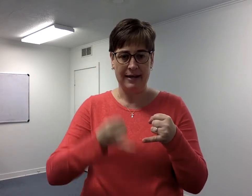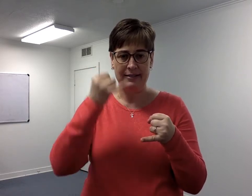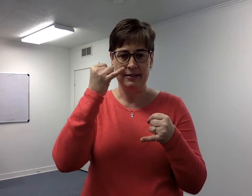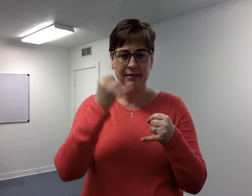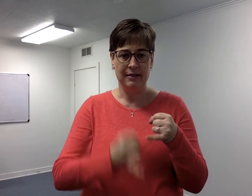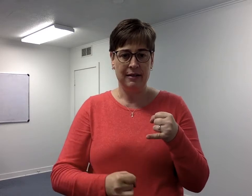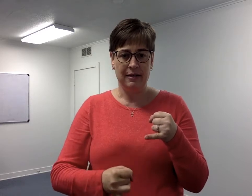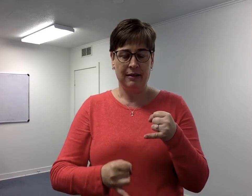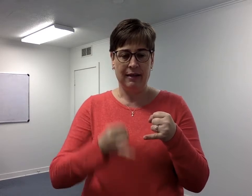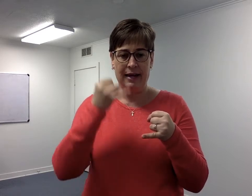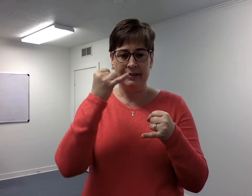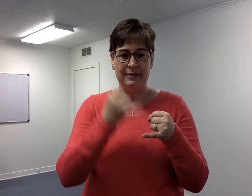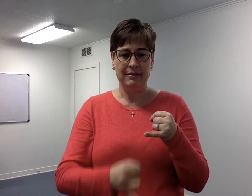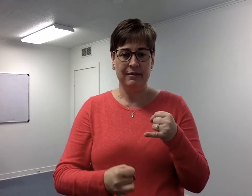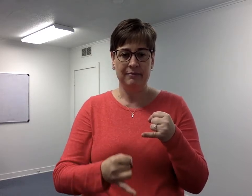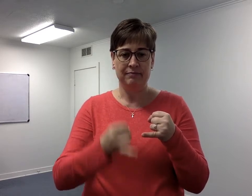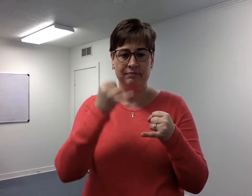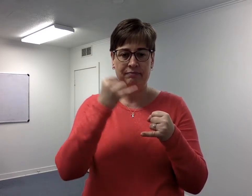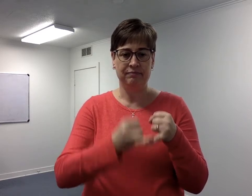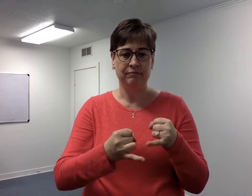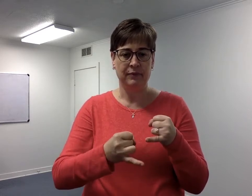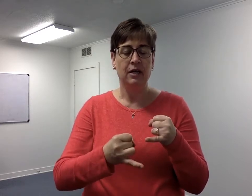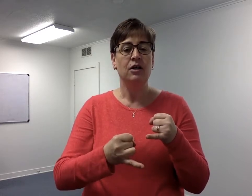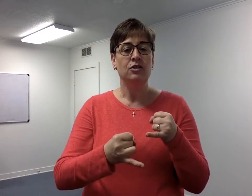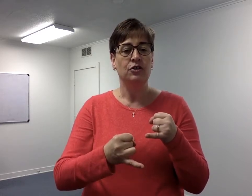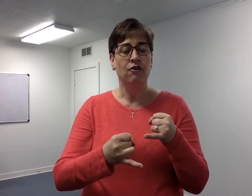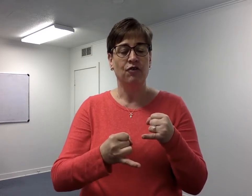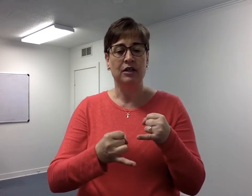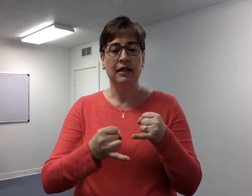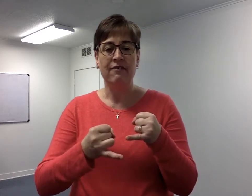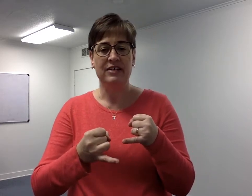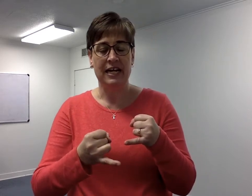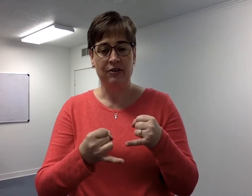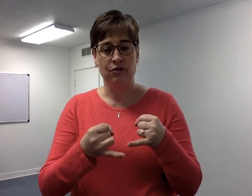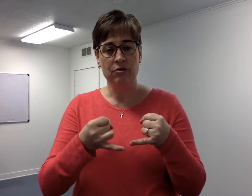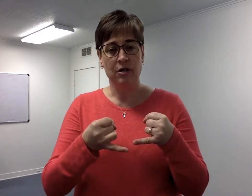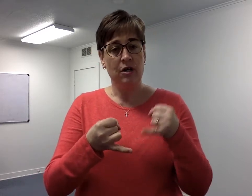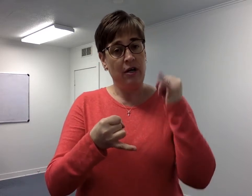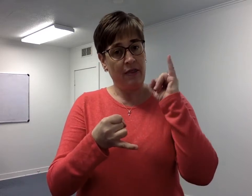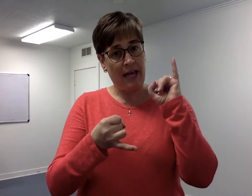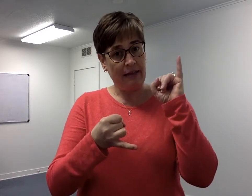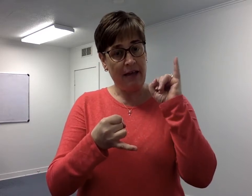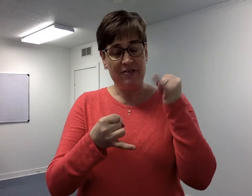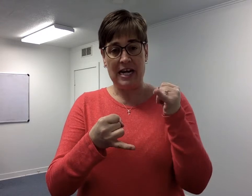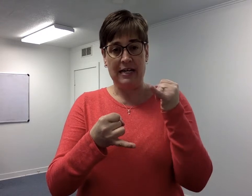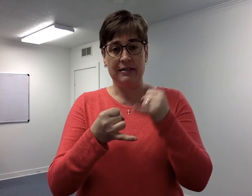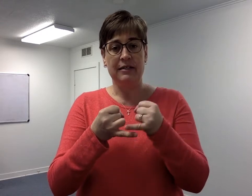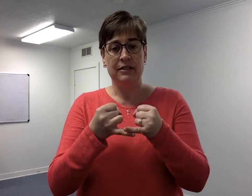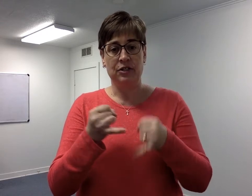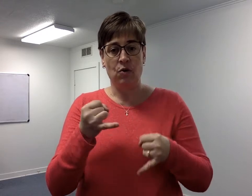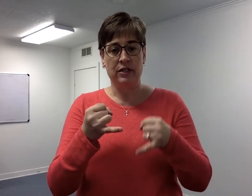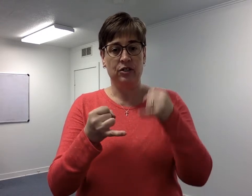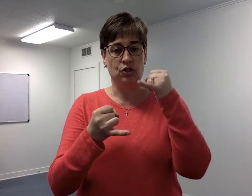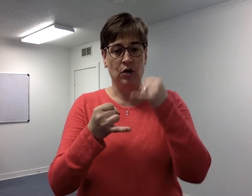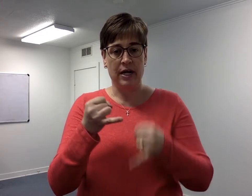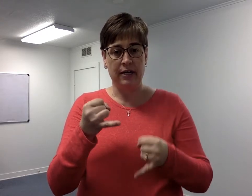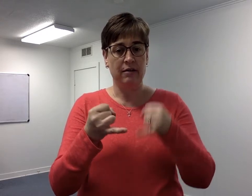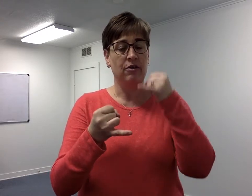last, last. So for a left-hander, that left hand is going to strike